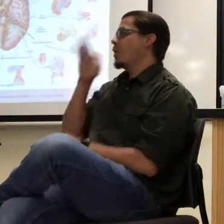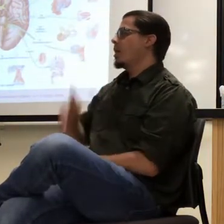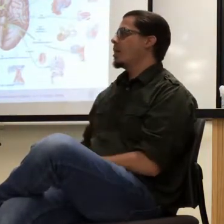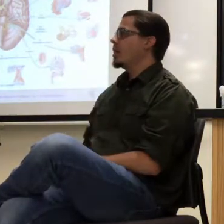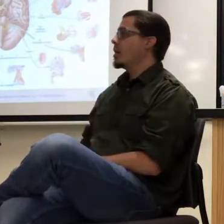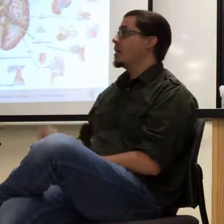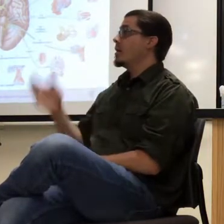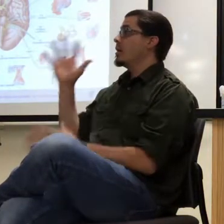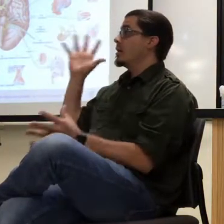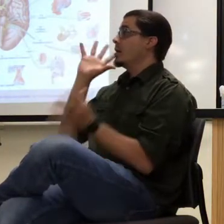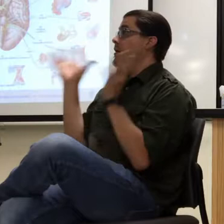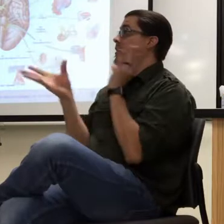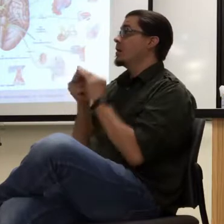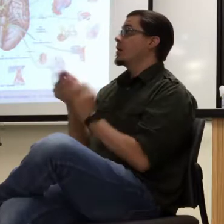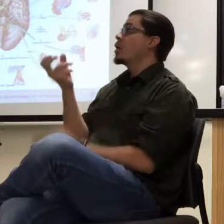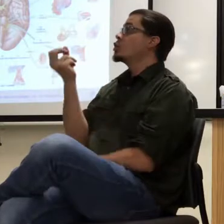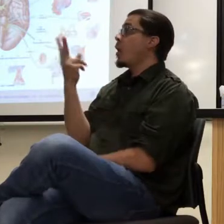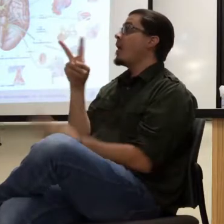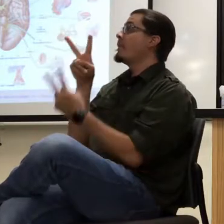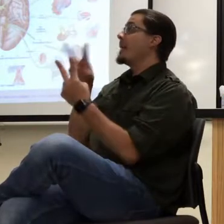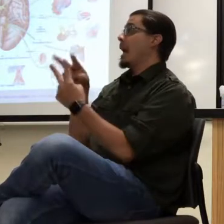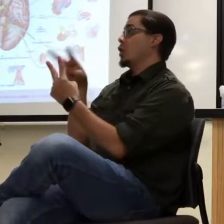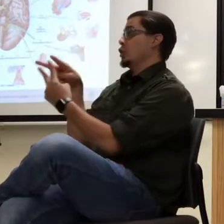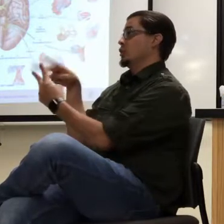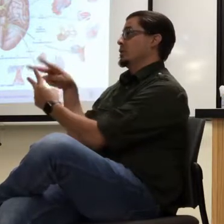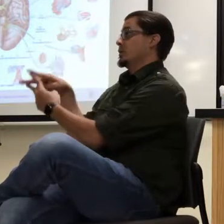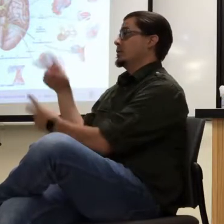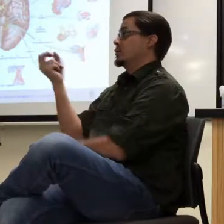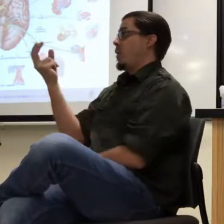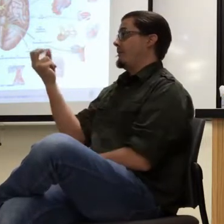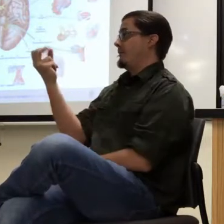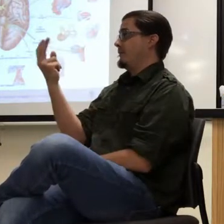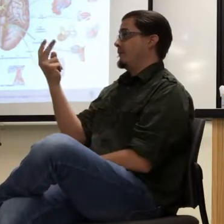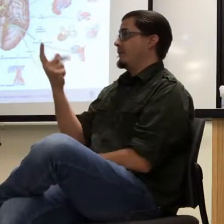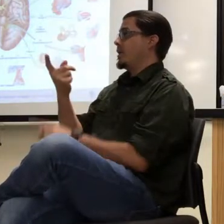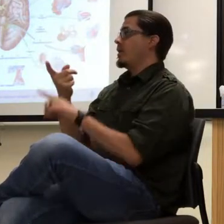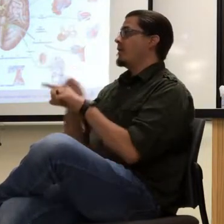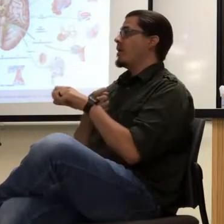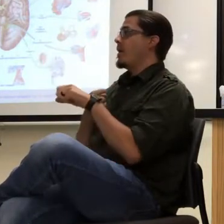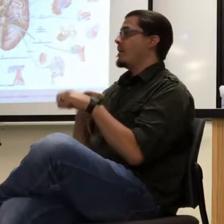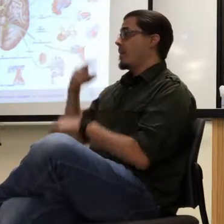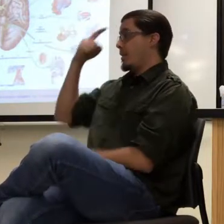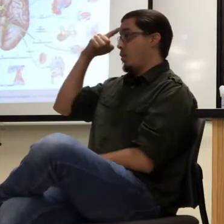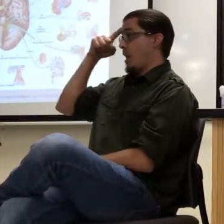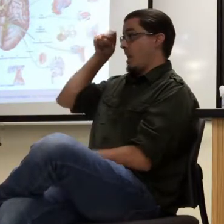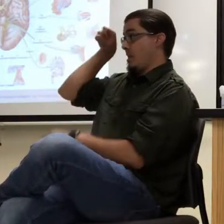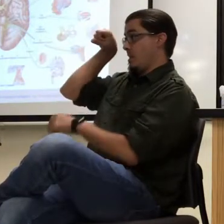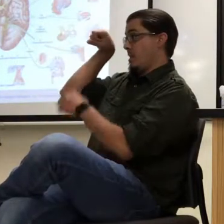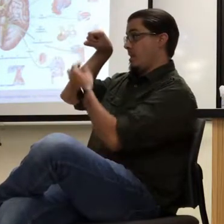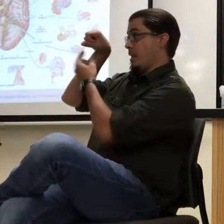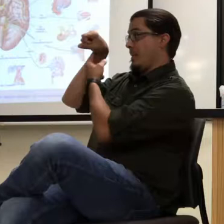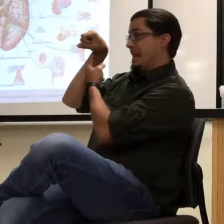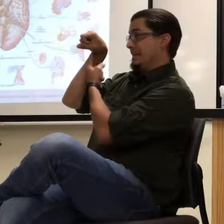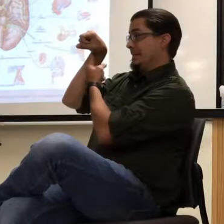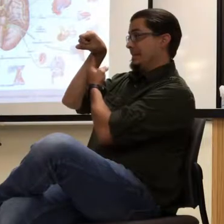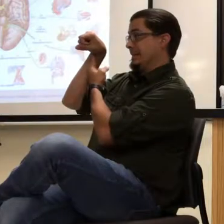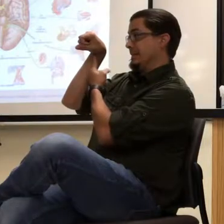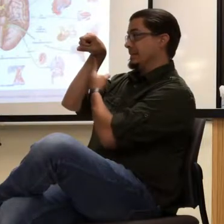There are 12 pairs, and they emerge off the base of the brain.